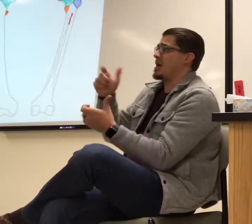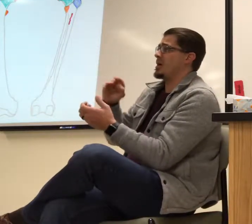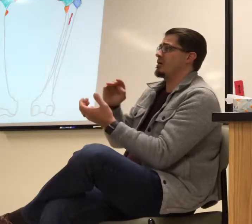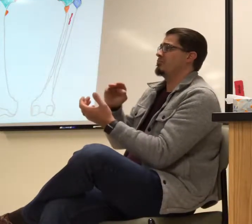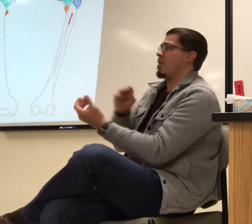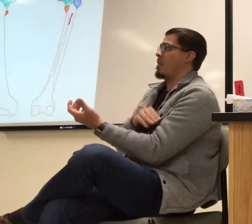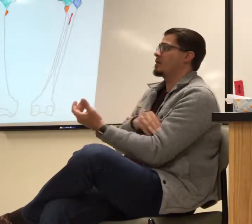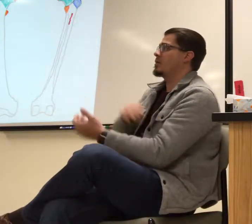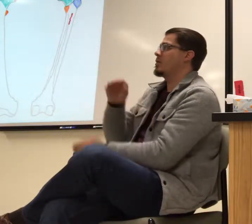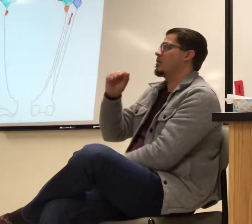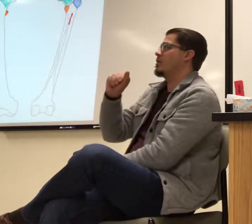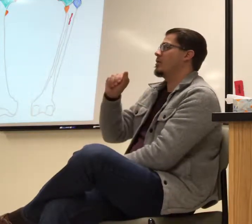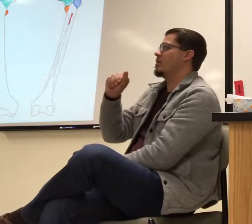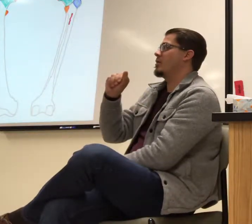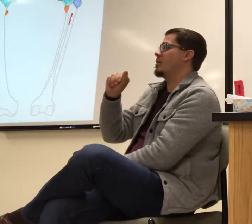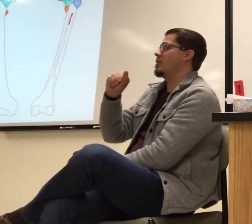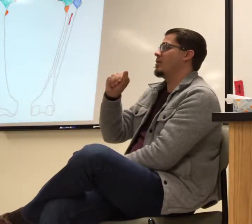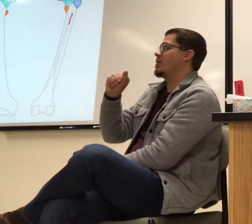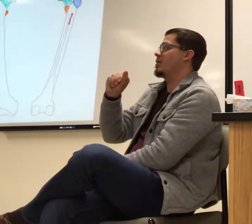there.